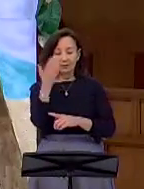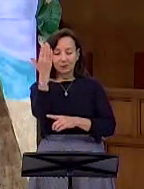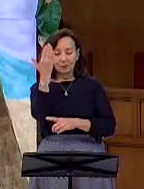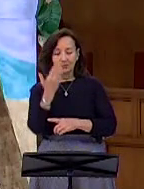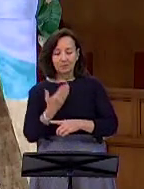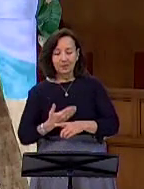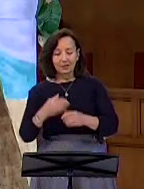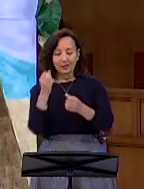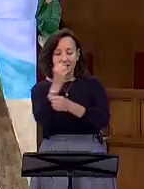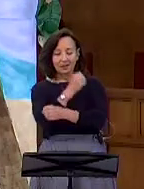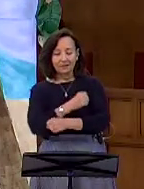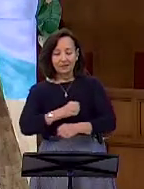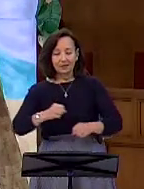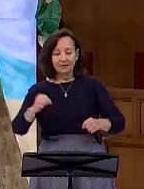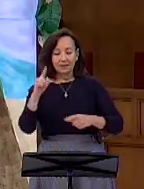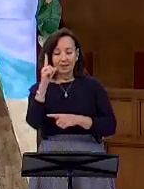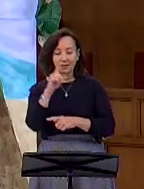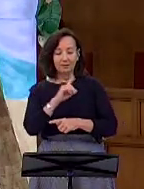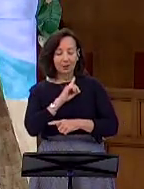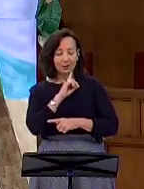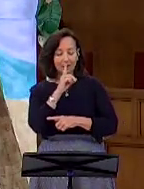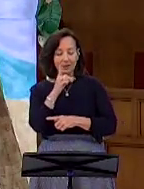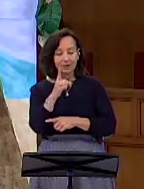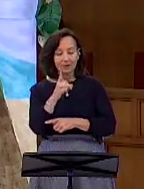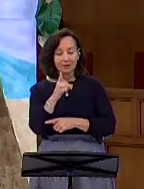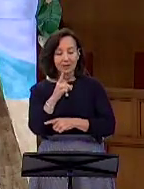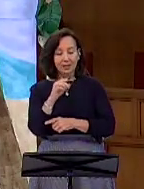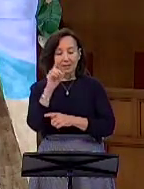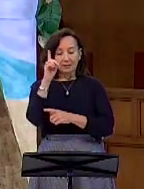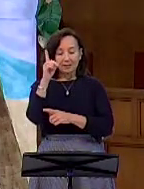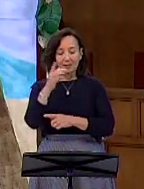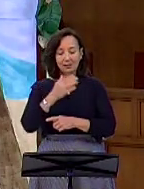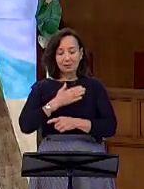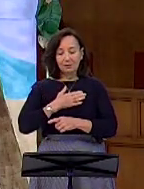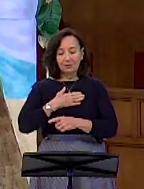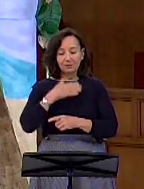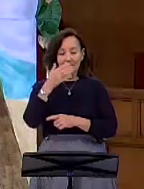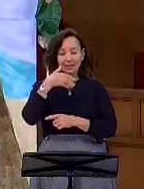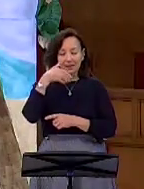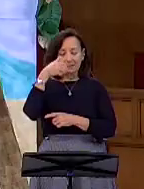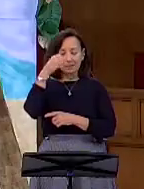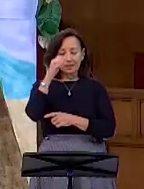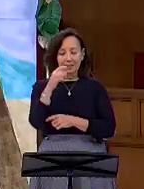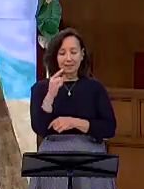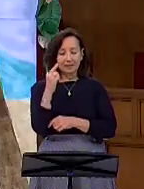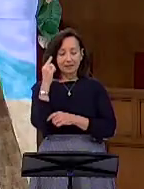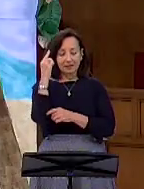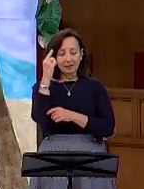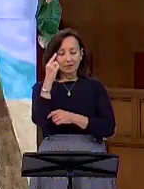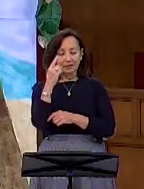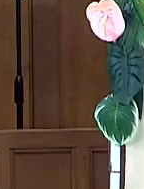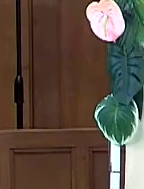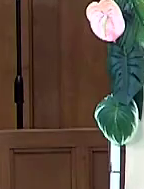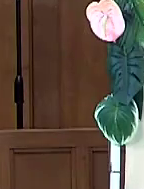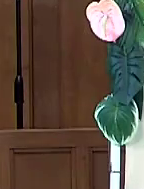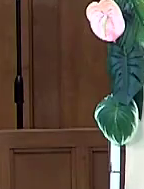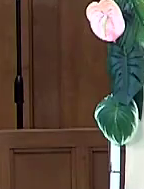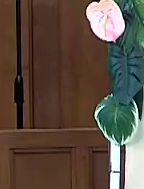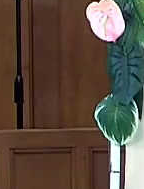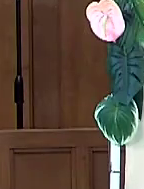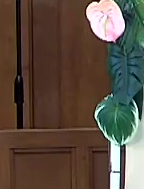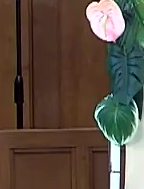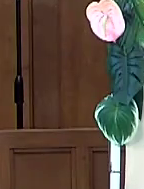else to me save that Thou art. Thou my best thought, by day